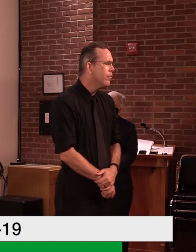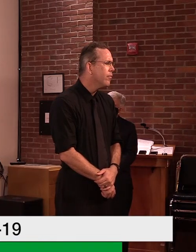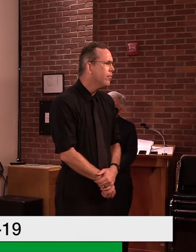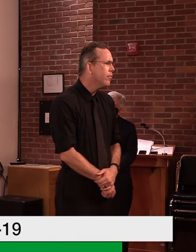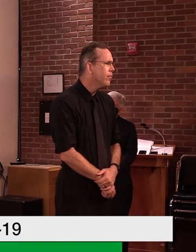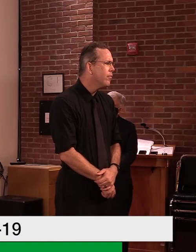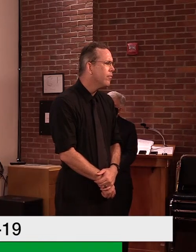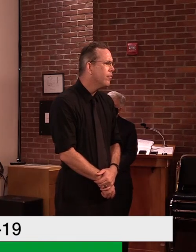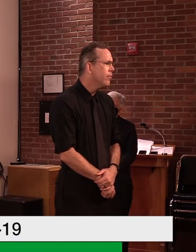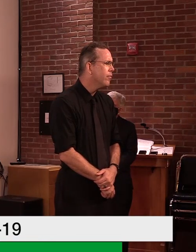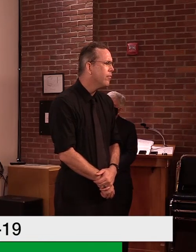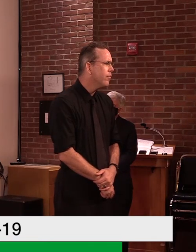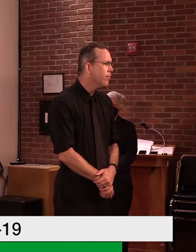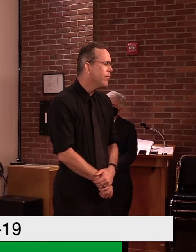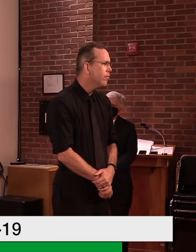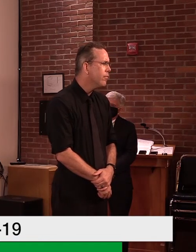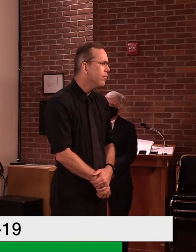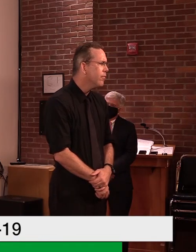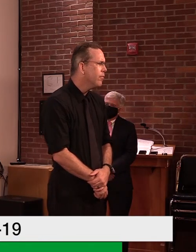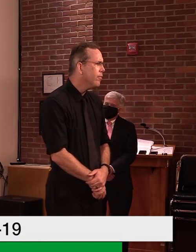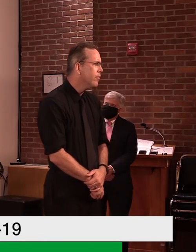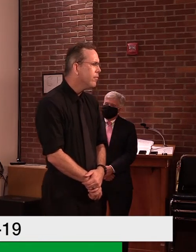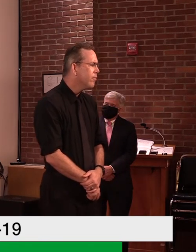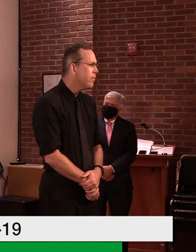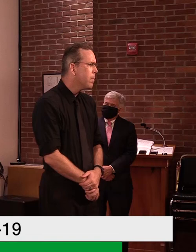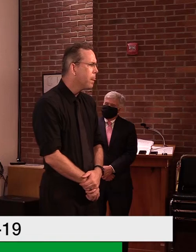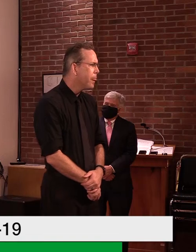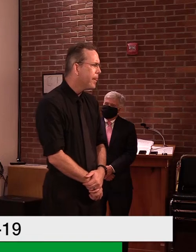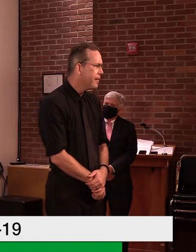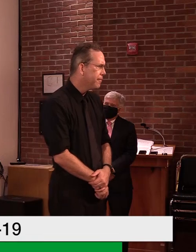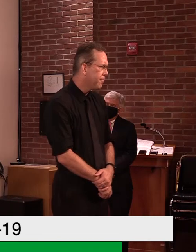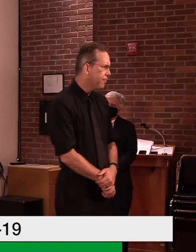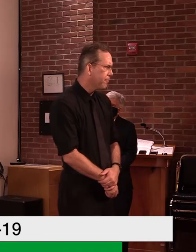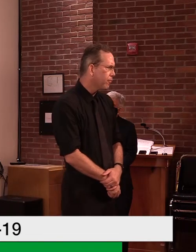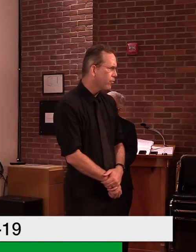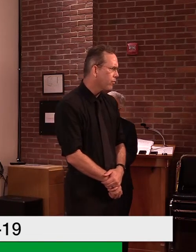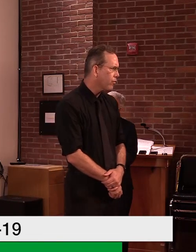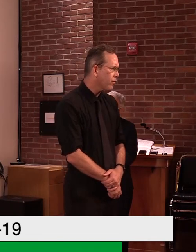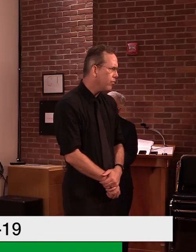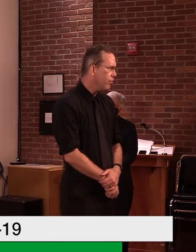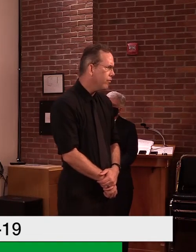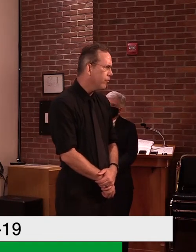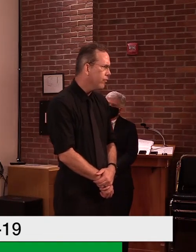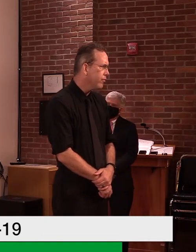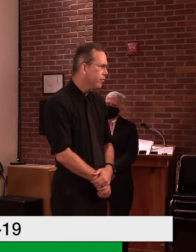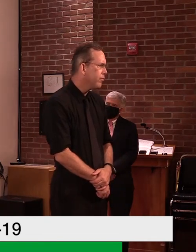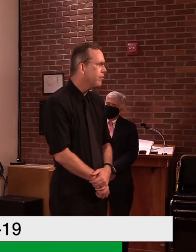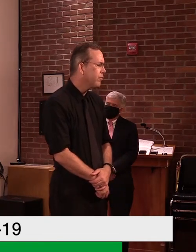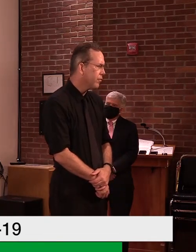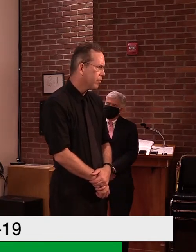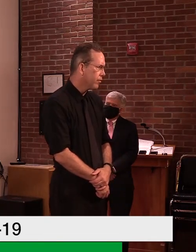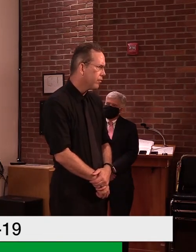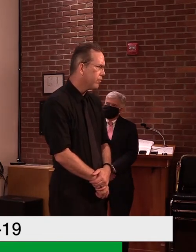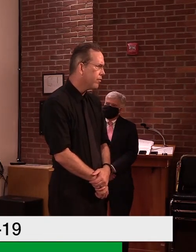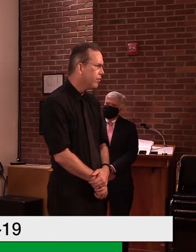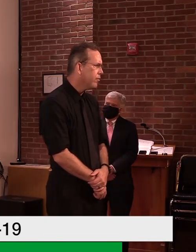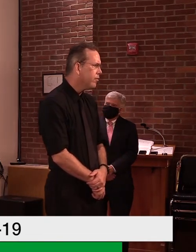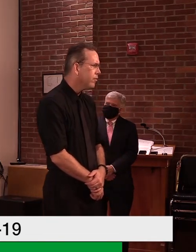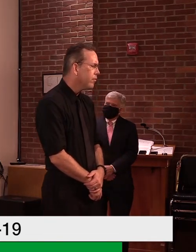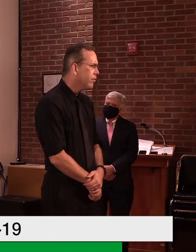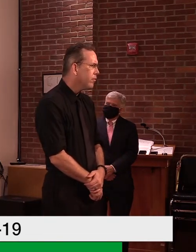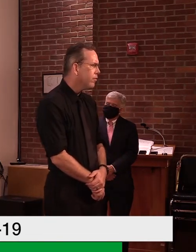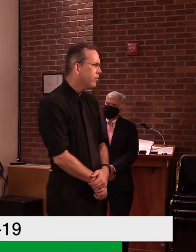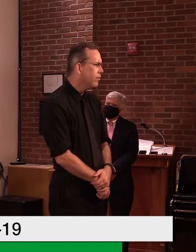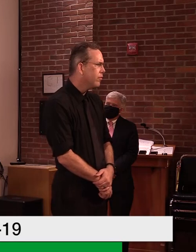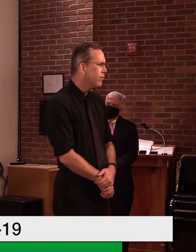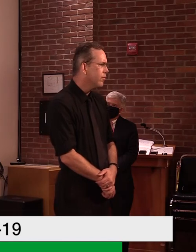saying, we can have 1,300 tests come through our door each day, and, getting through all